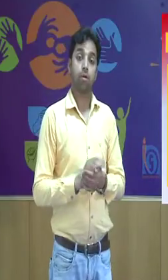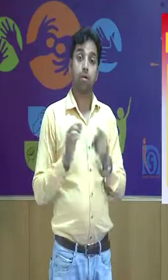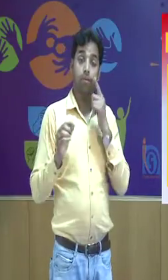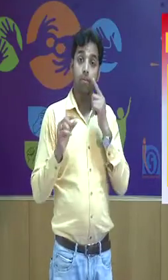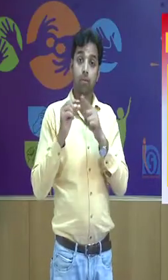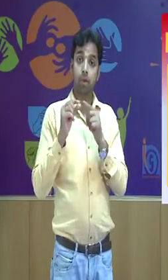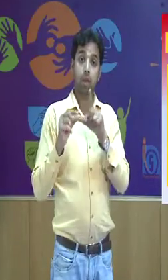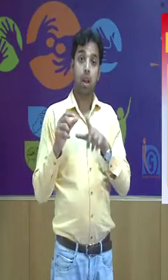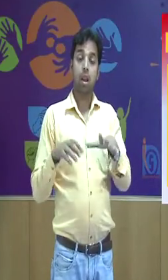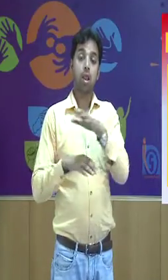patrilineal family means